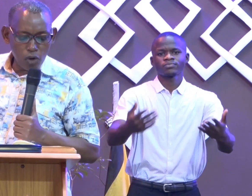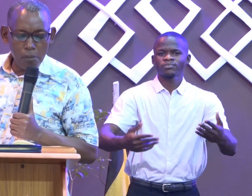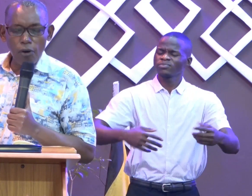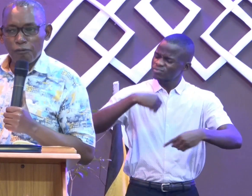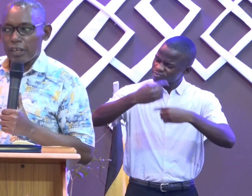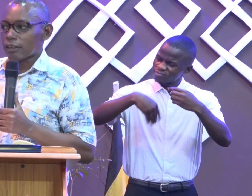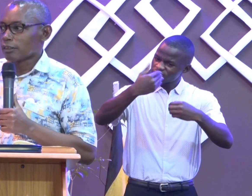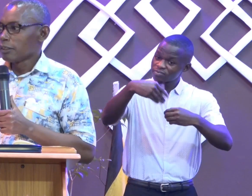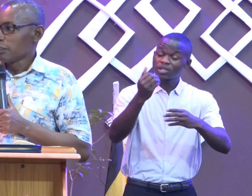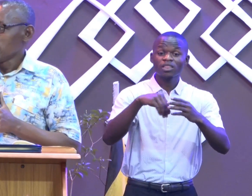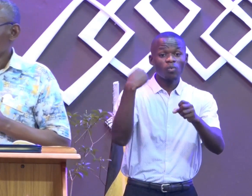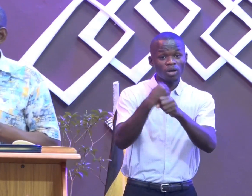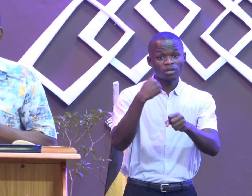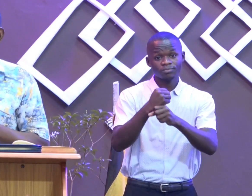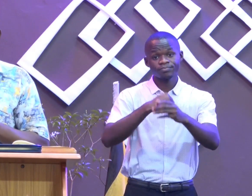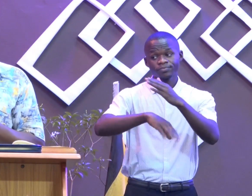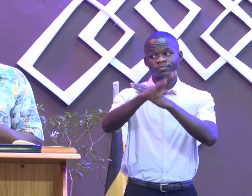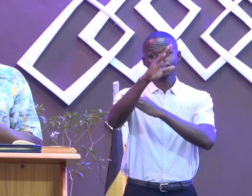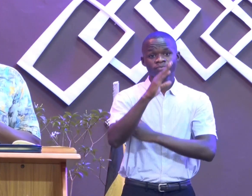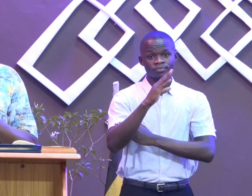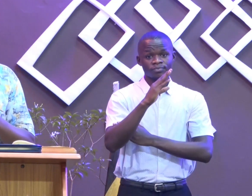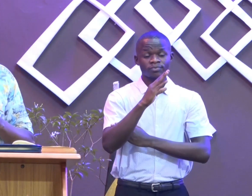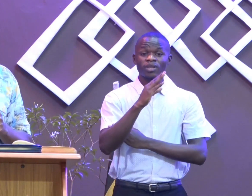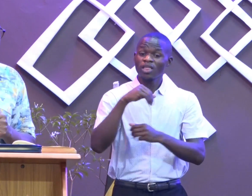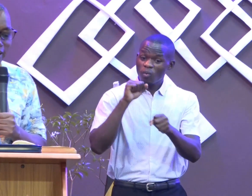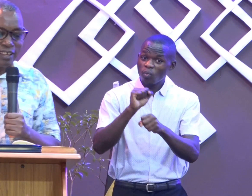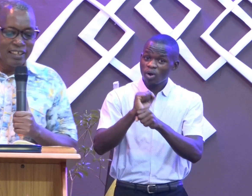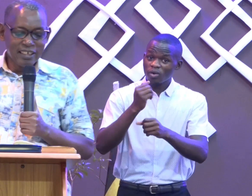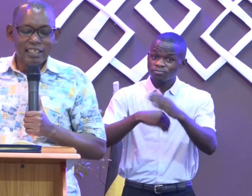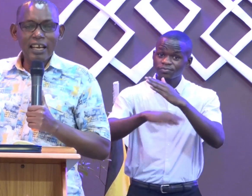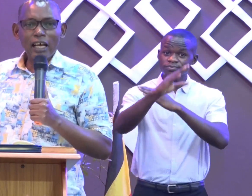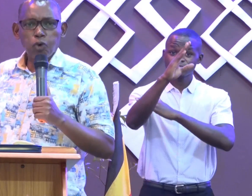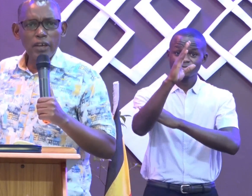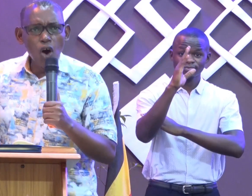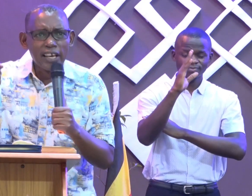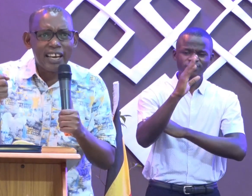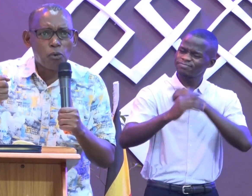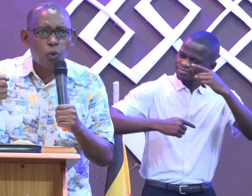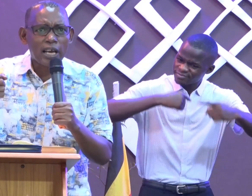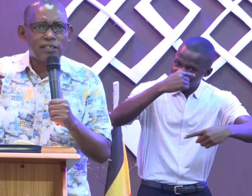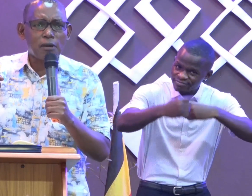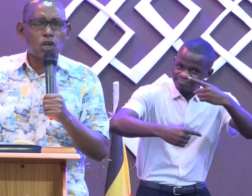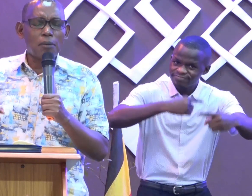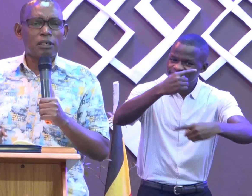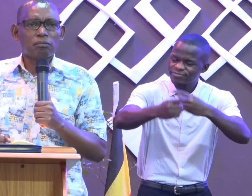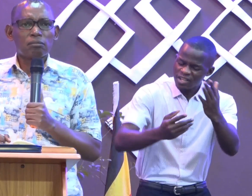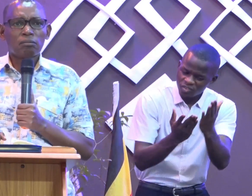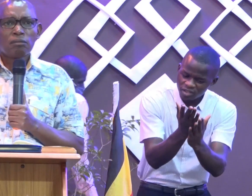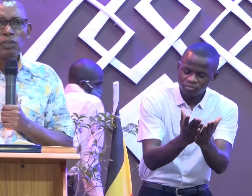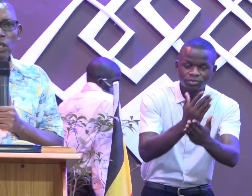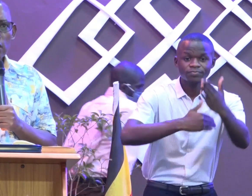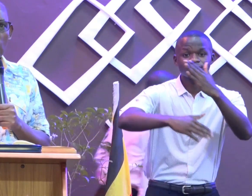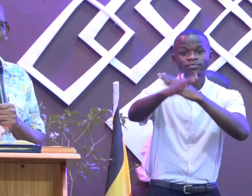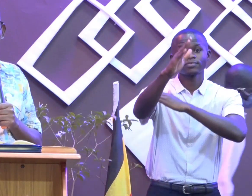abounding in the work of the Lord. Guno omulimu gwa Mukama waffe. This work is for leka tweyongere mukuweereza Mukama. Let us continue